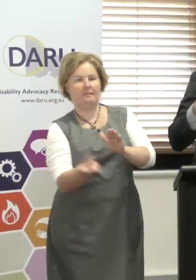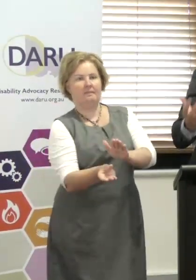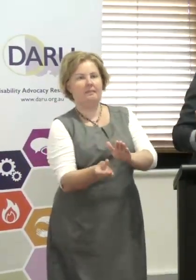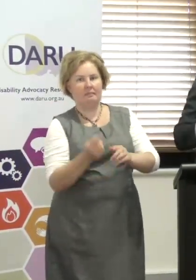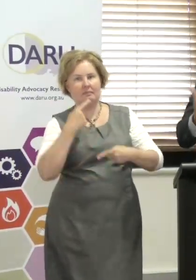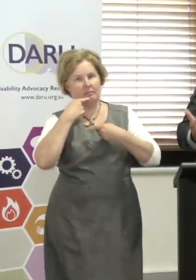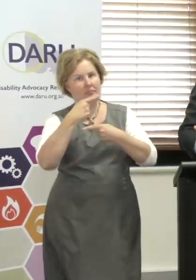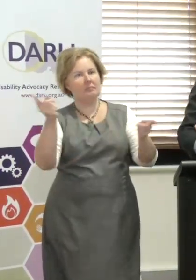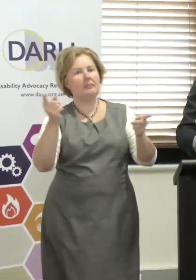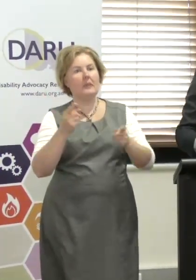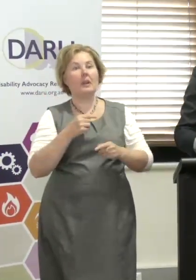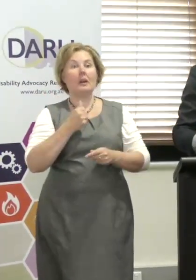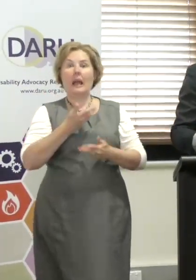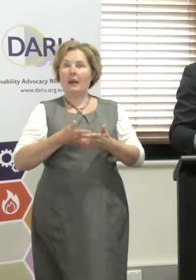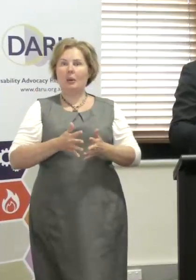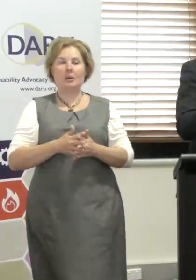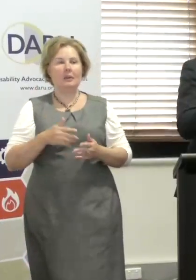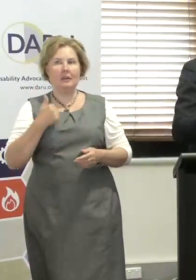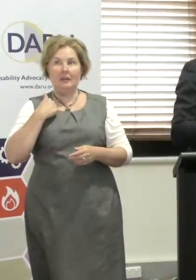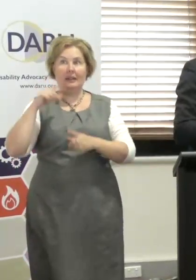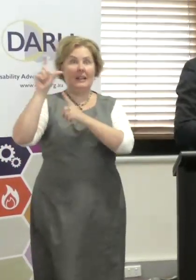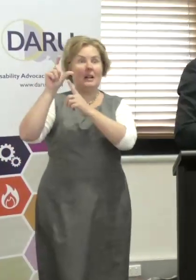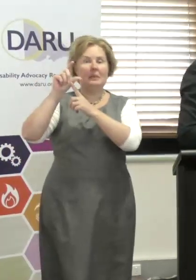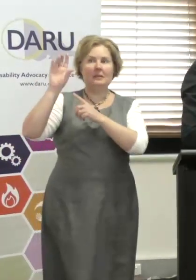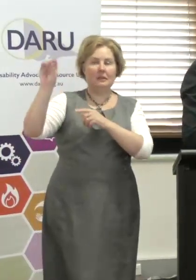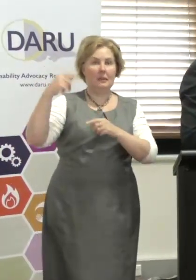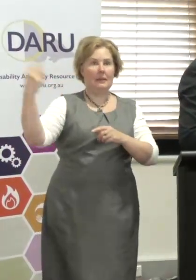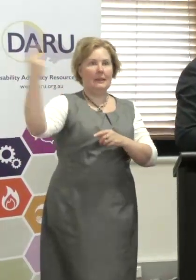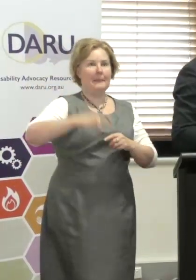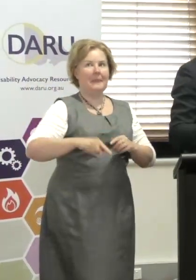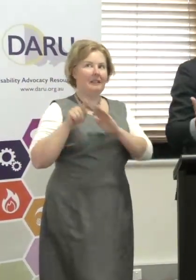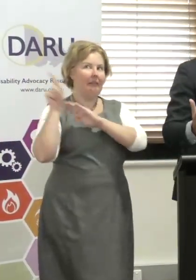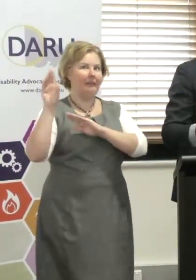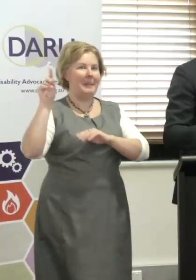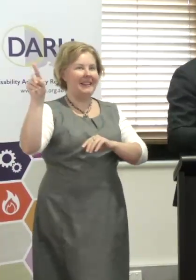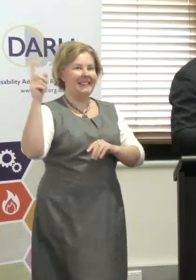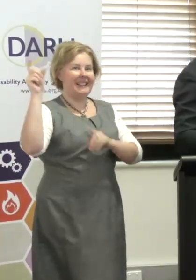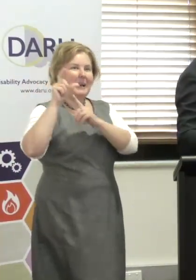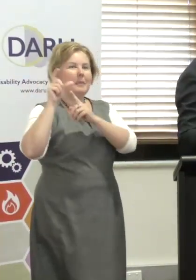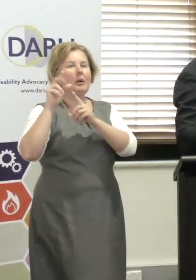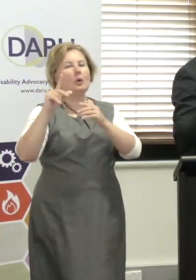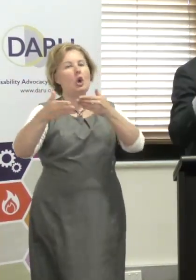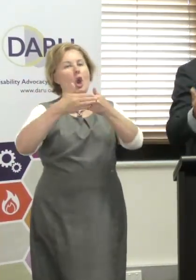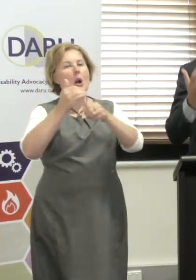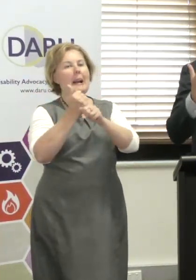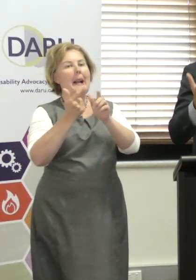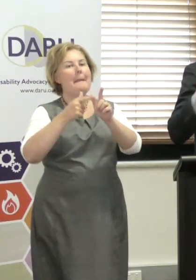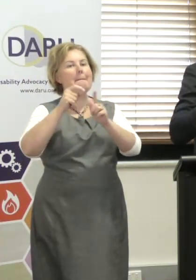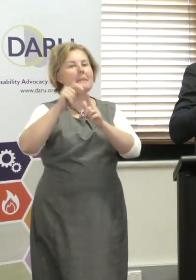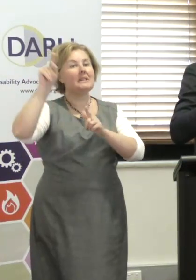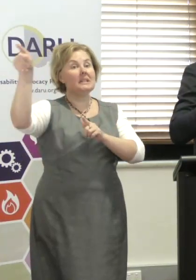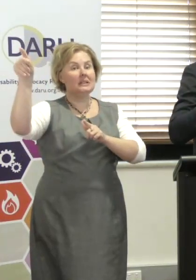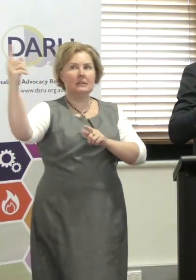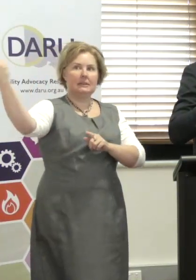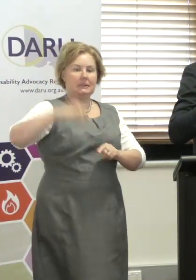I escaped this morning's Close the Gap to come and speak with you today. We have our priorities, but a lot of the work